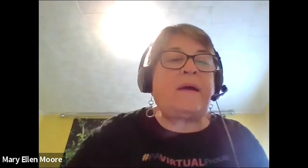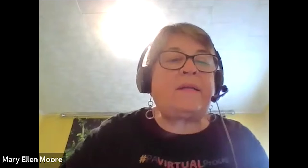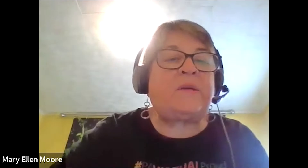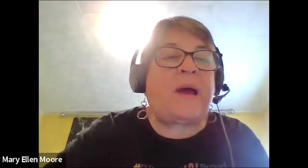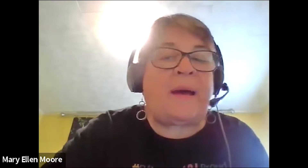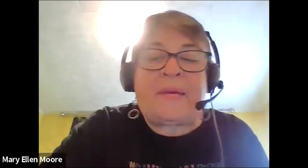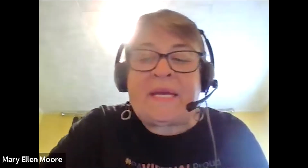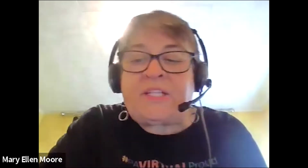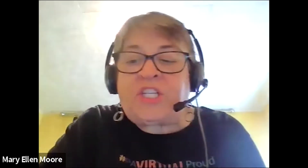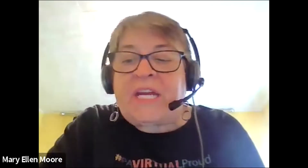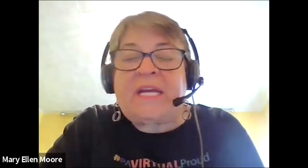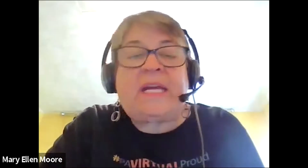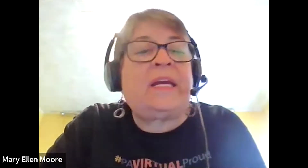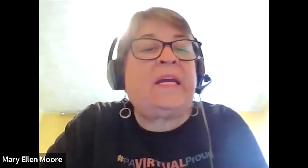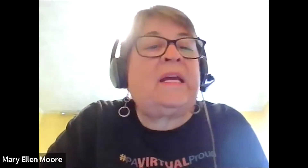So M-E-G,